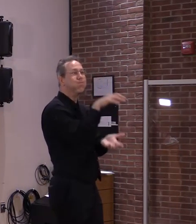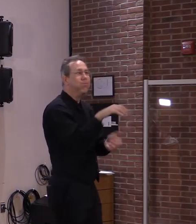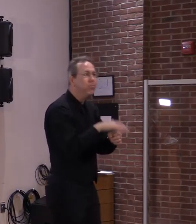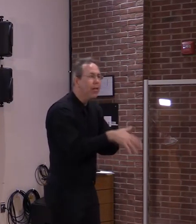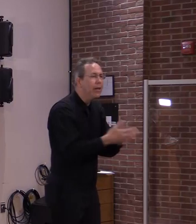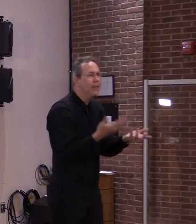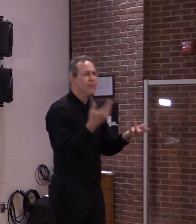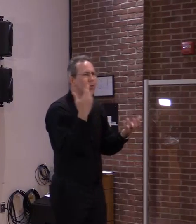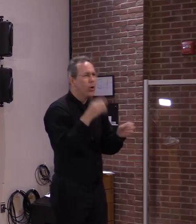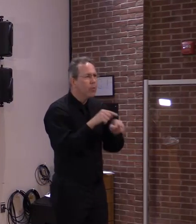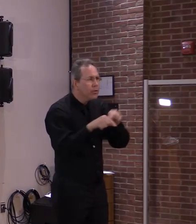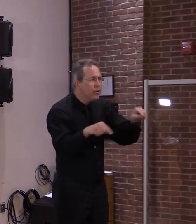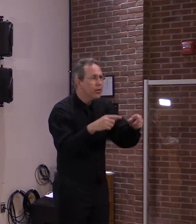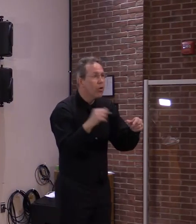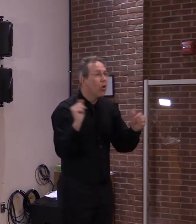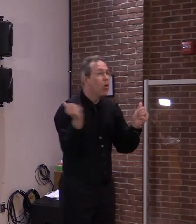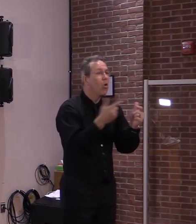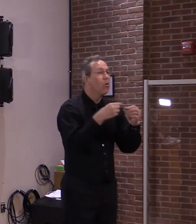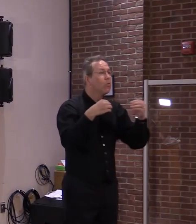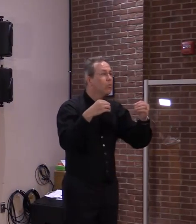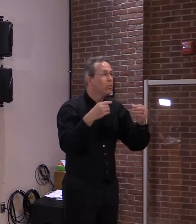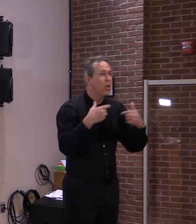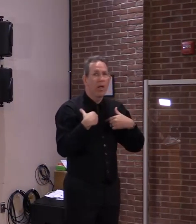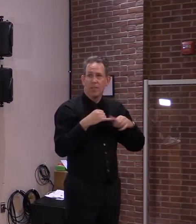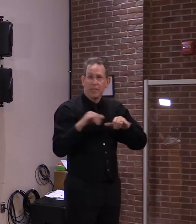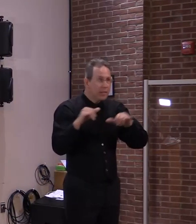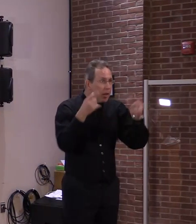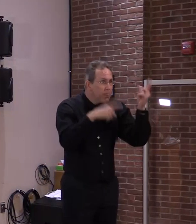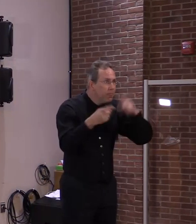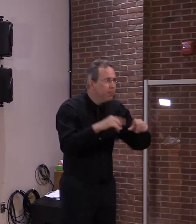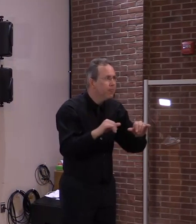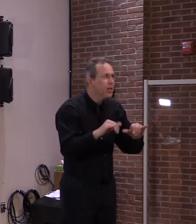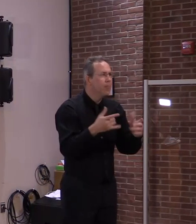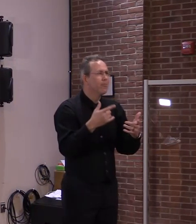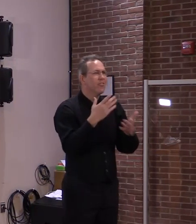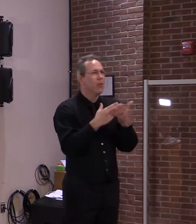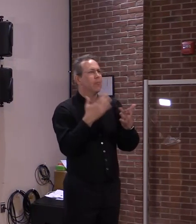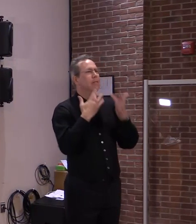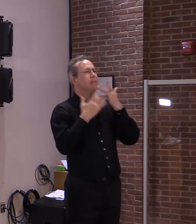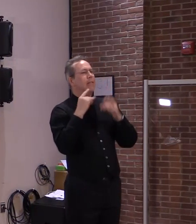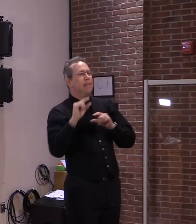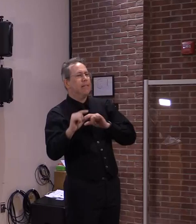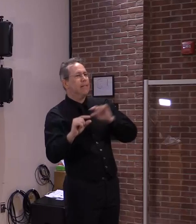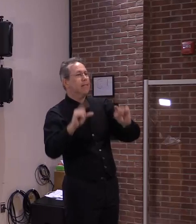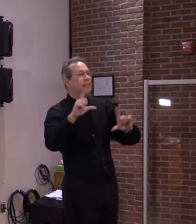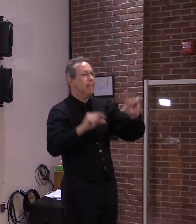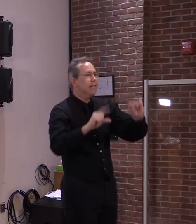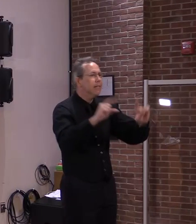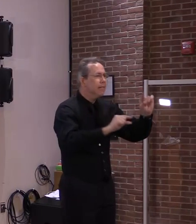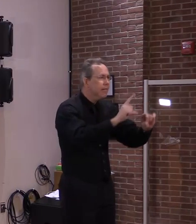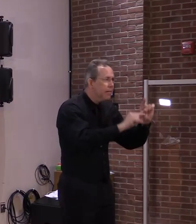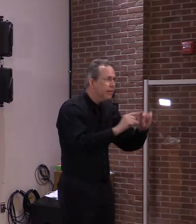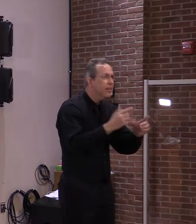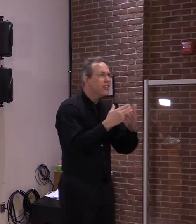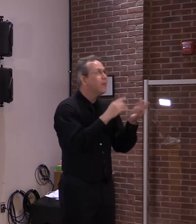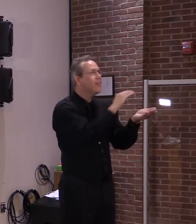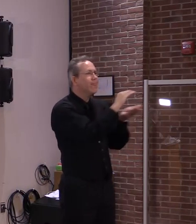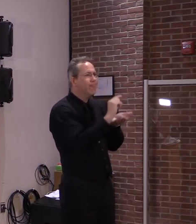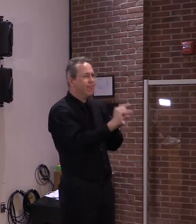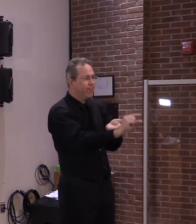vaccine. That's not the case. So we'll continue to be methodical. We're trying to hit as